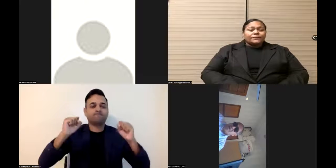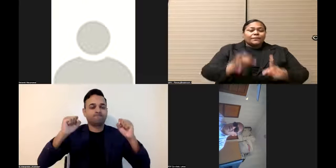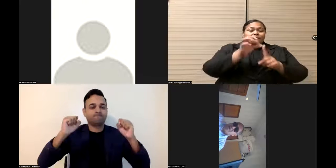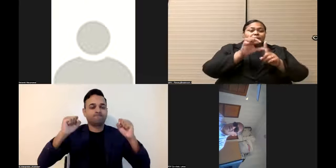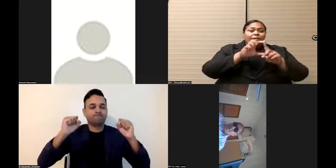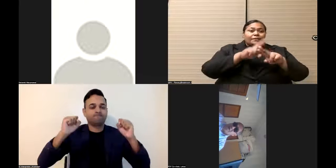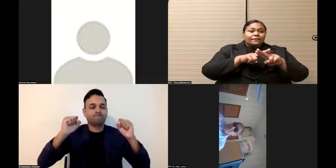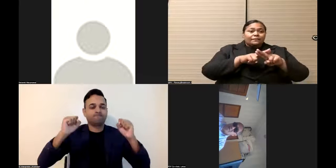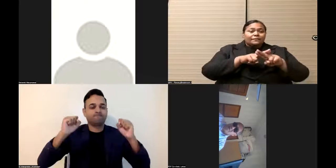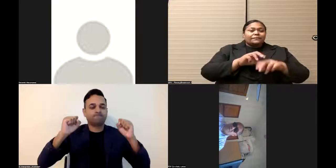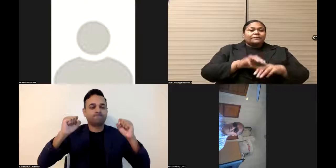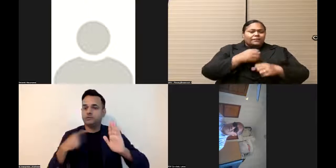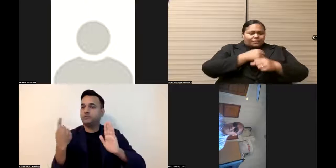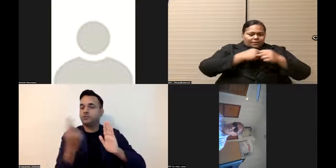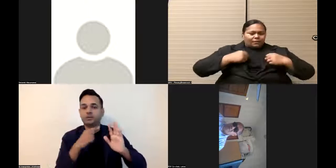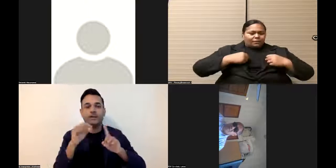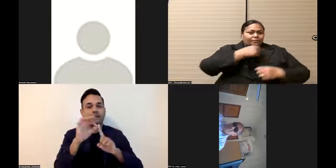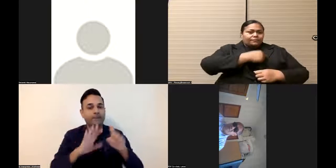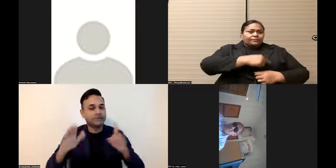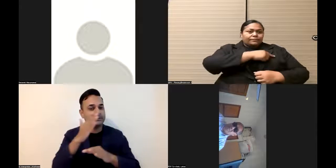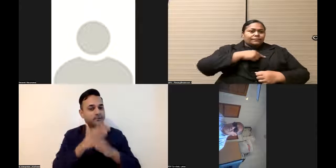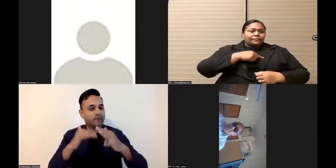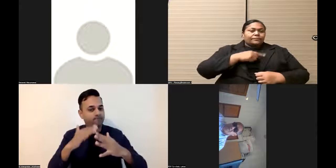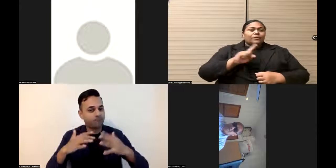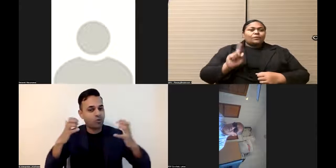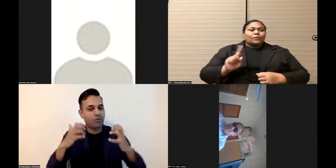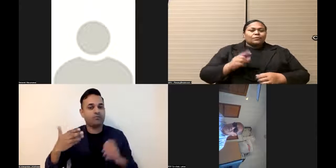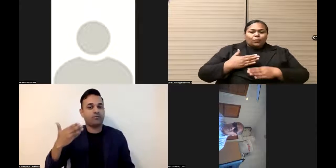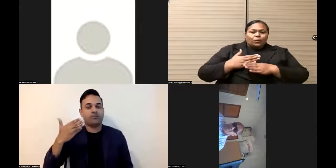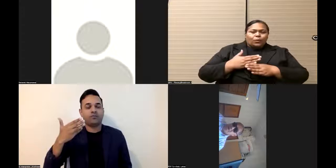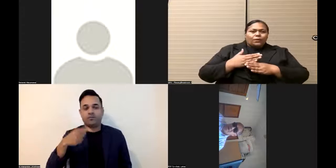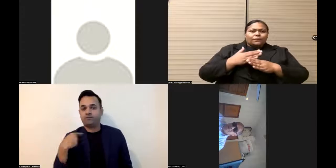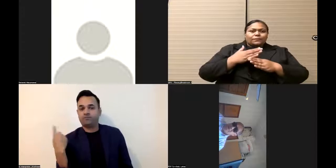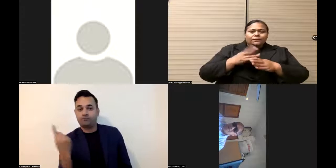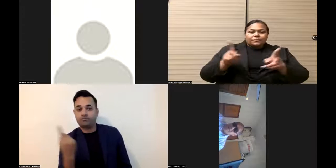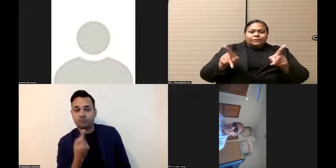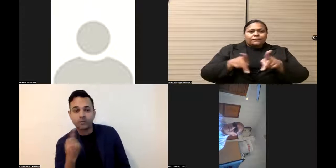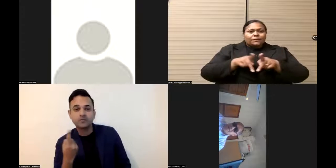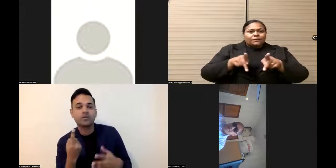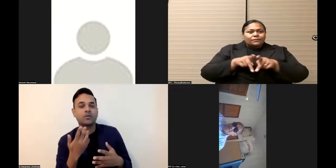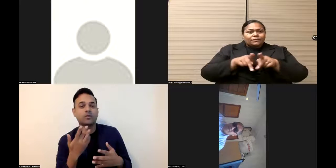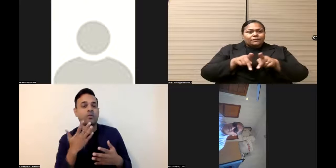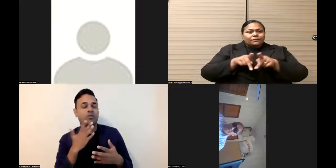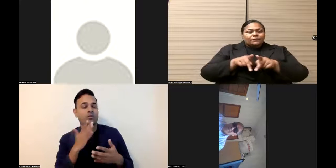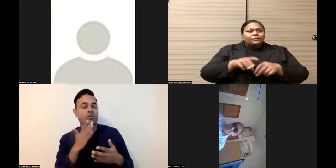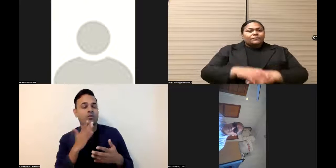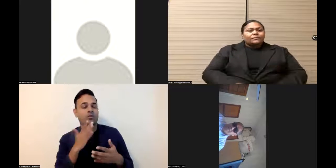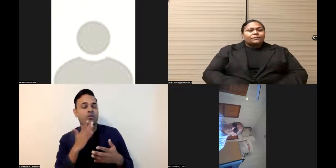work in partnership, because we cannot do it on our own. And that